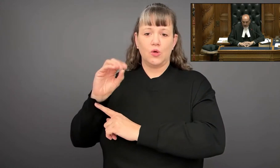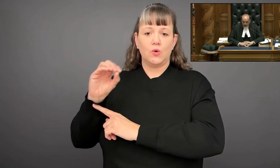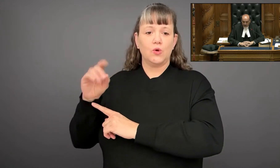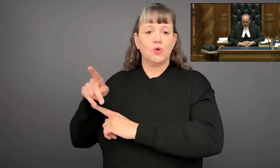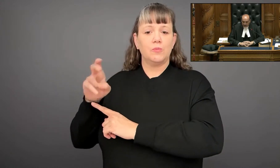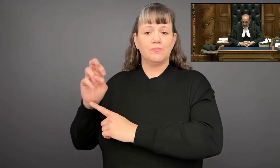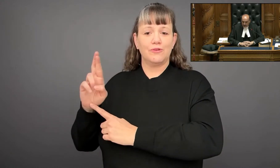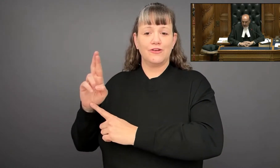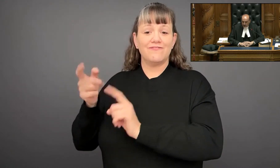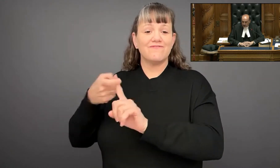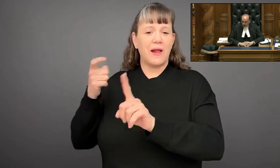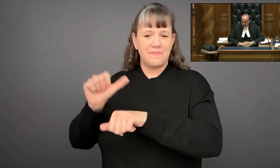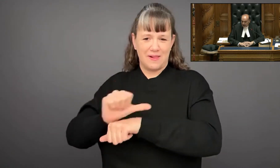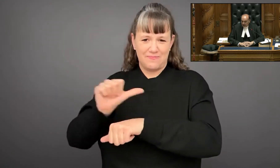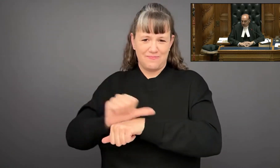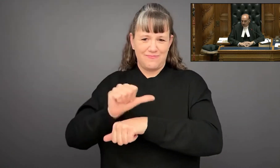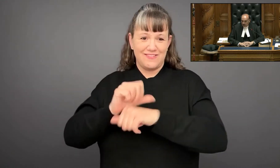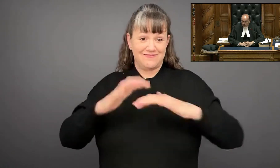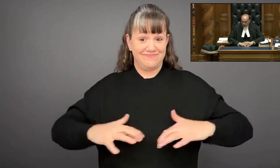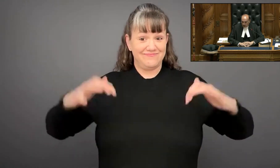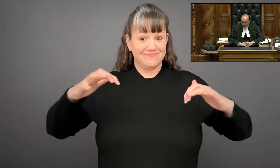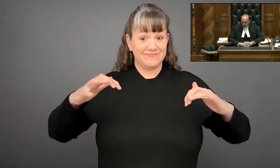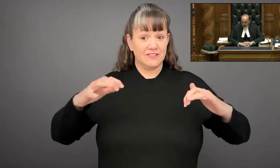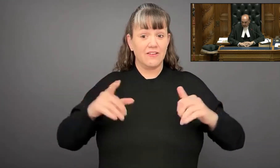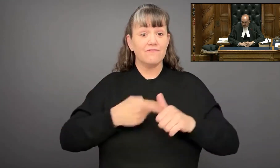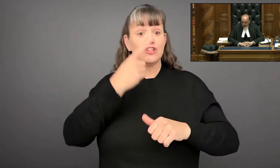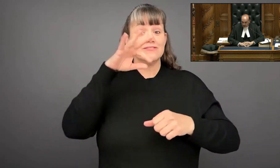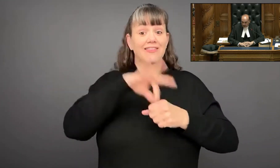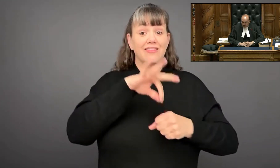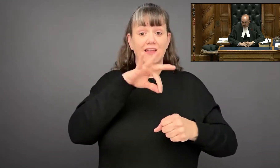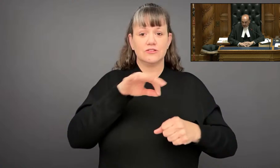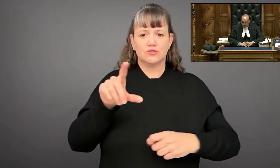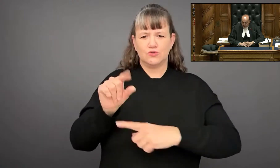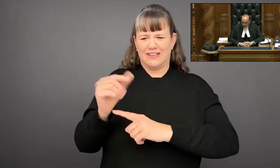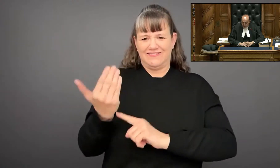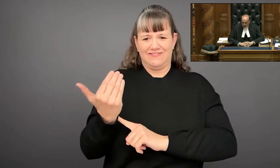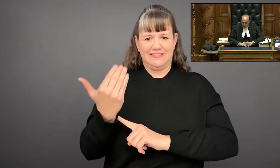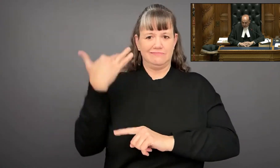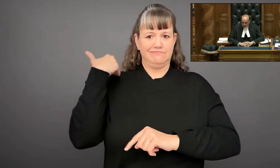in 2015 to represent the people of Old Didsbury,